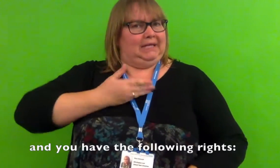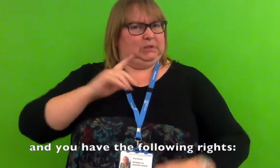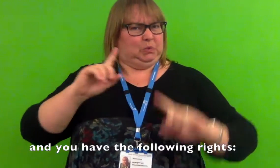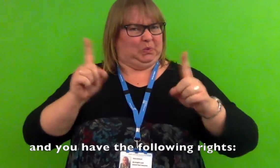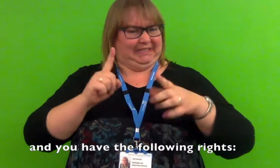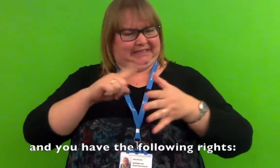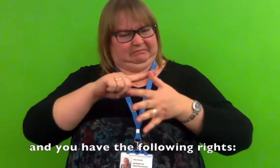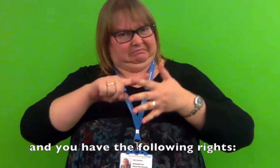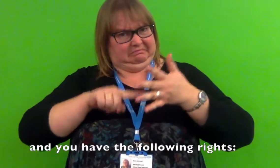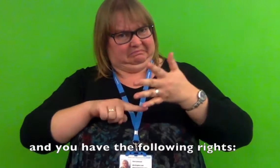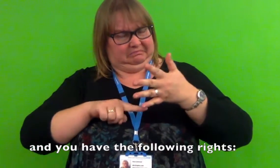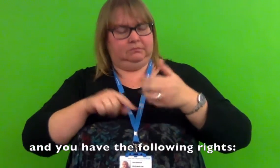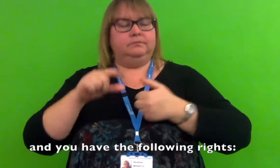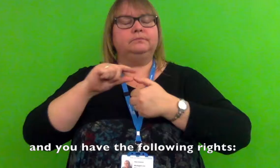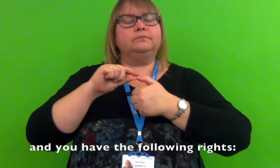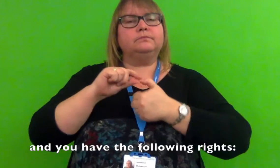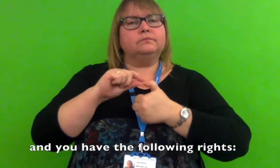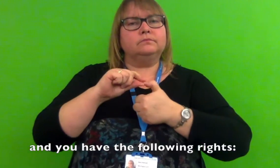and you have the following rights.